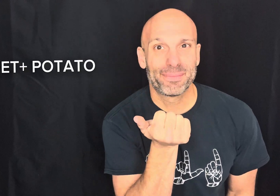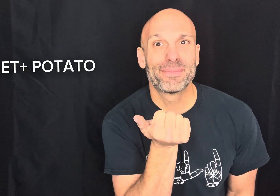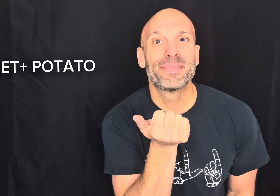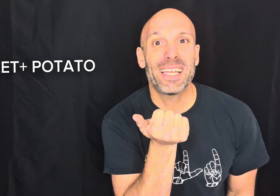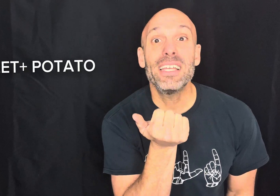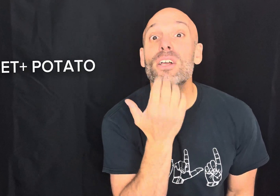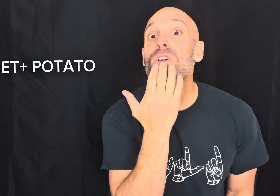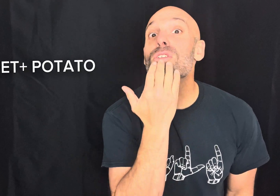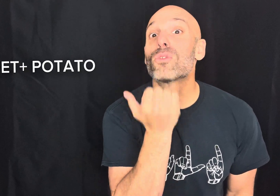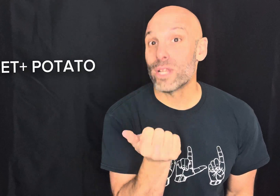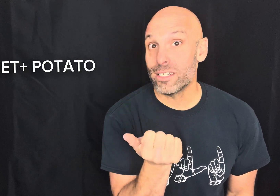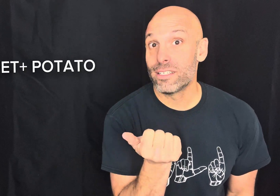Okay? Sweet.